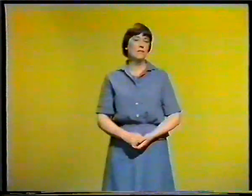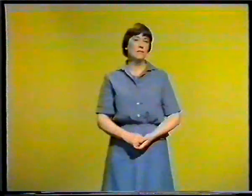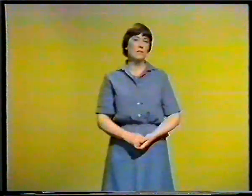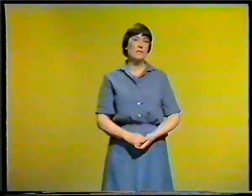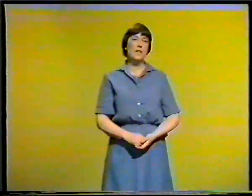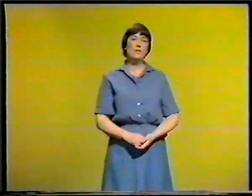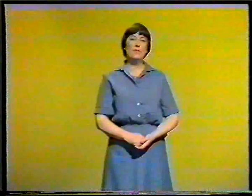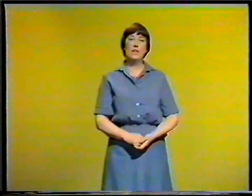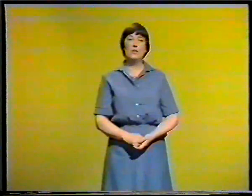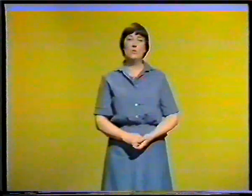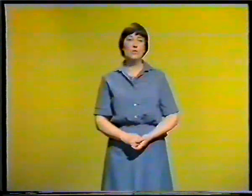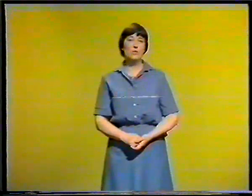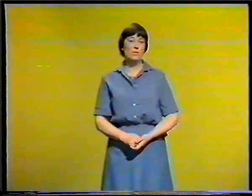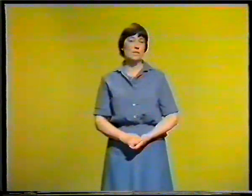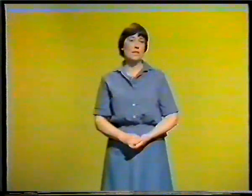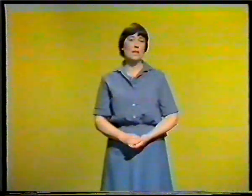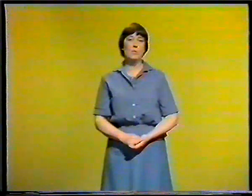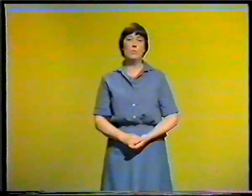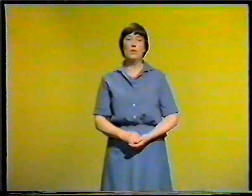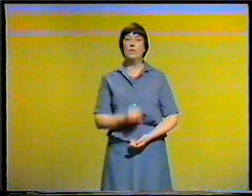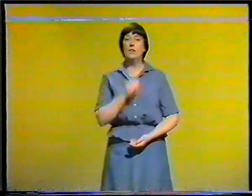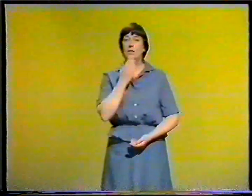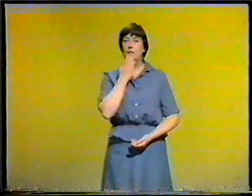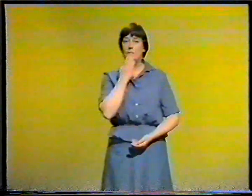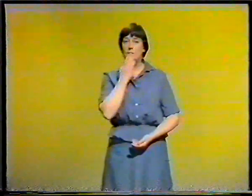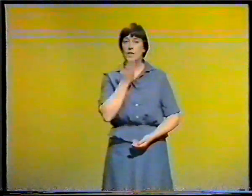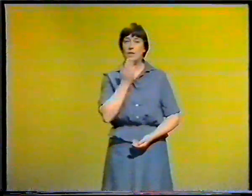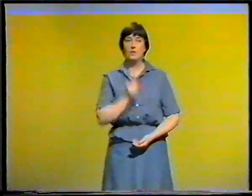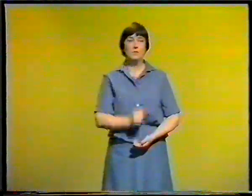The sign for thank you, which is almost the same, but briefer. Thank you.